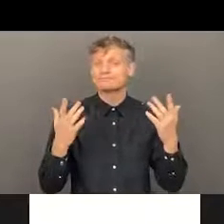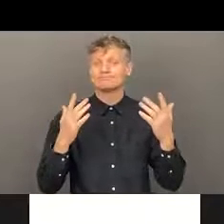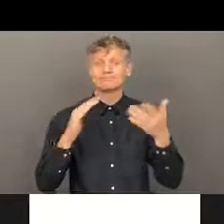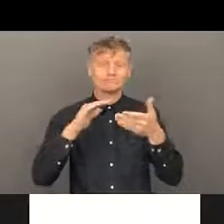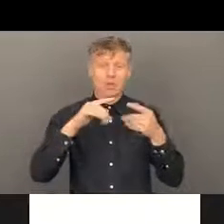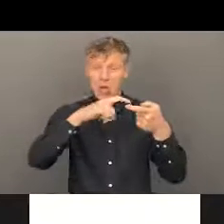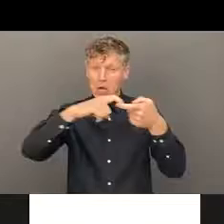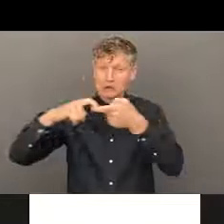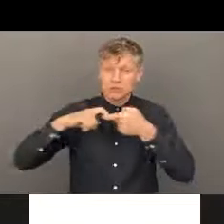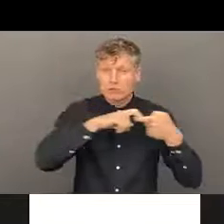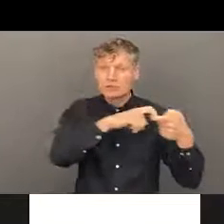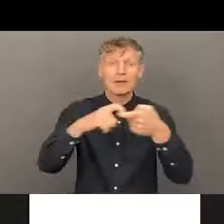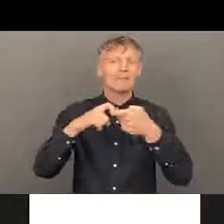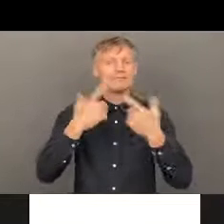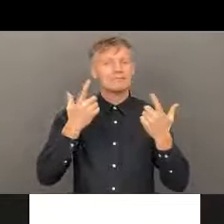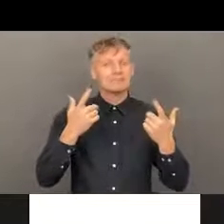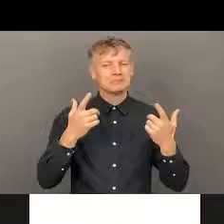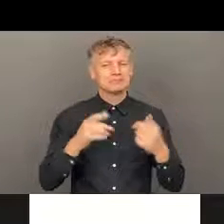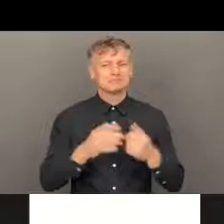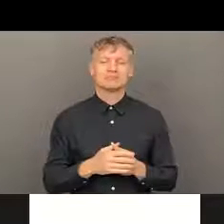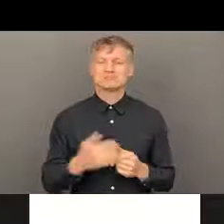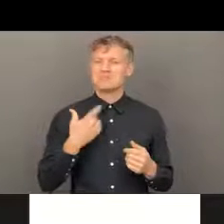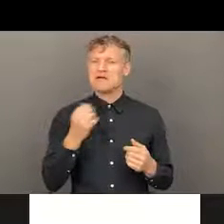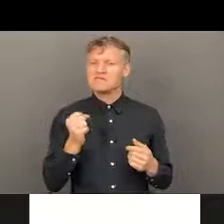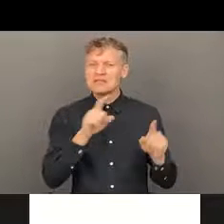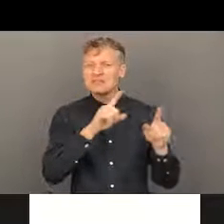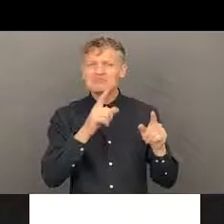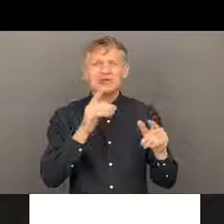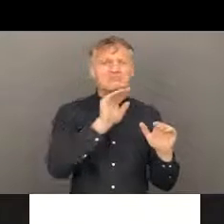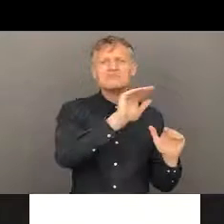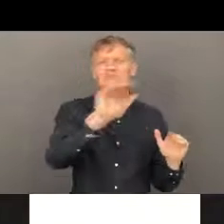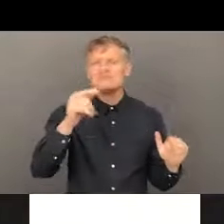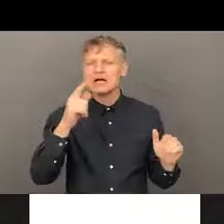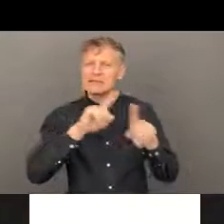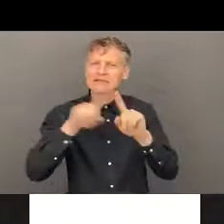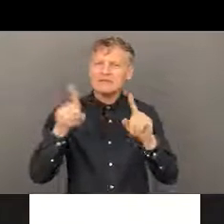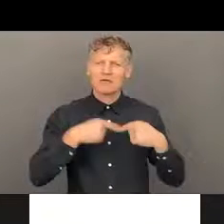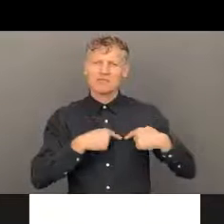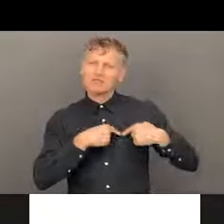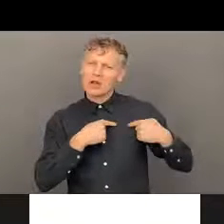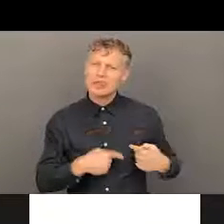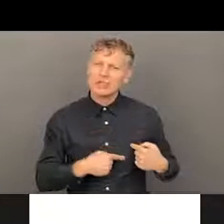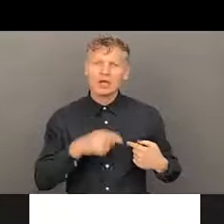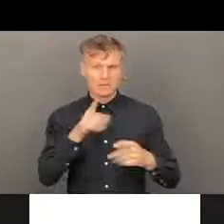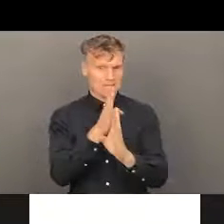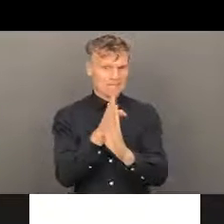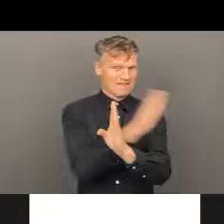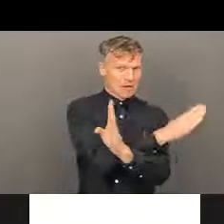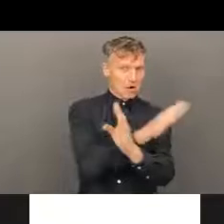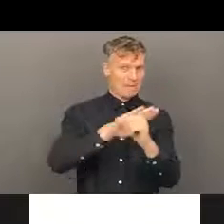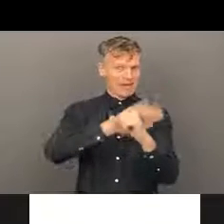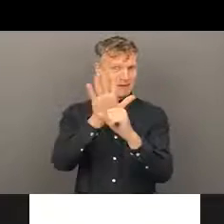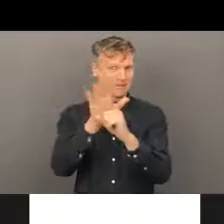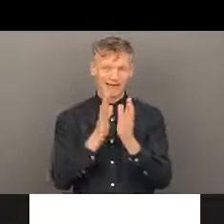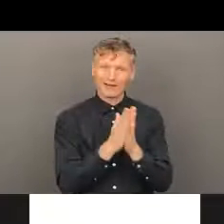from the number of volunteers that they worked with before the pandemic to those they worked with during